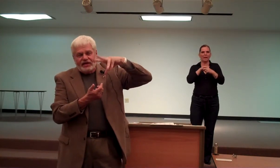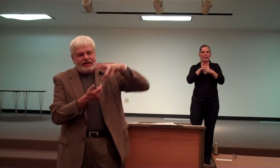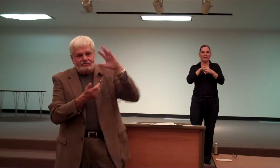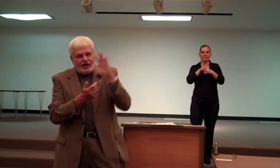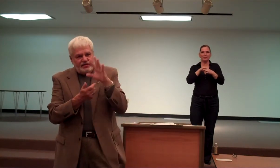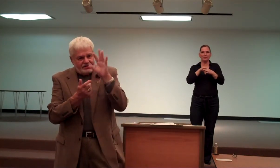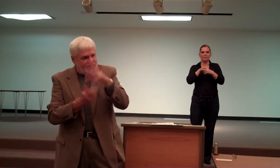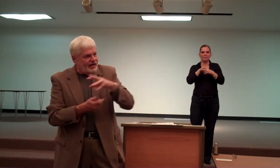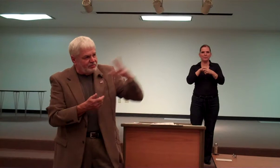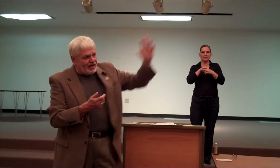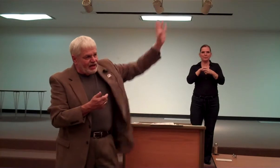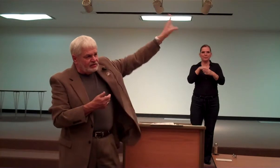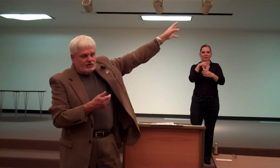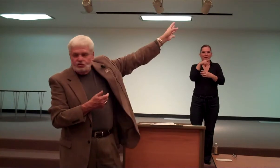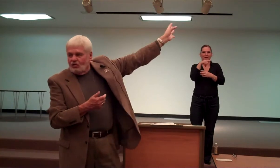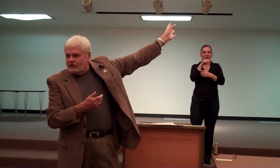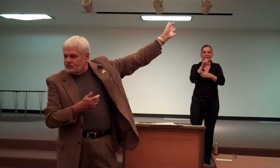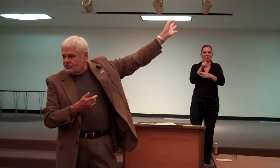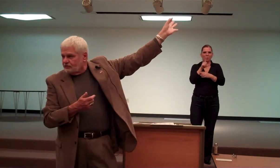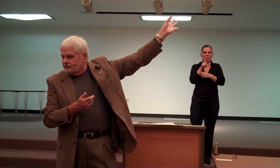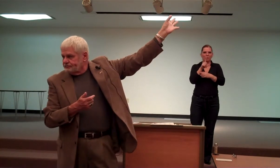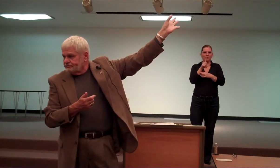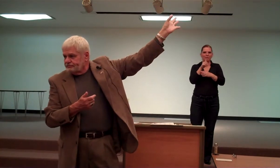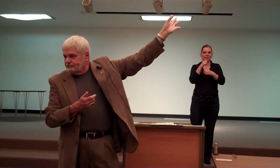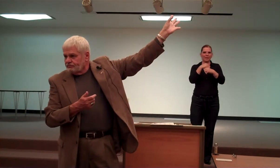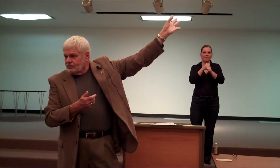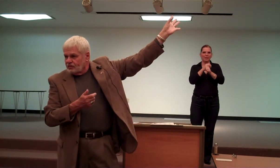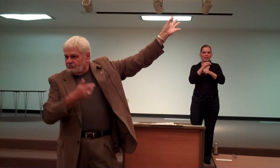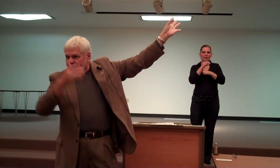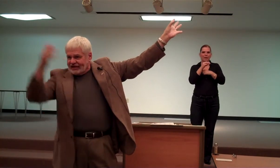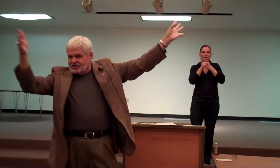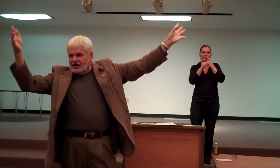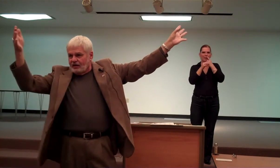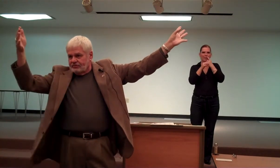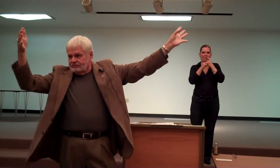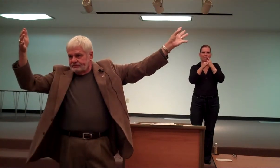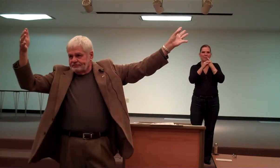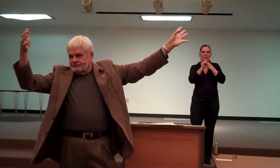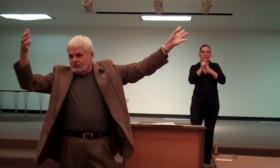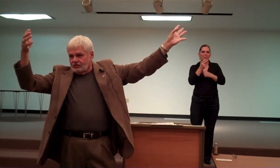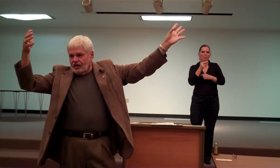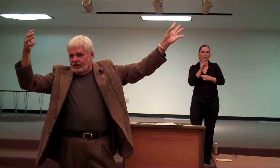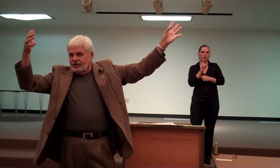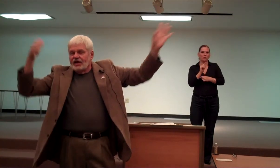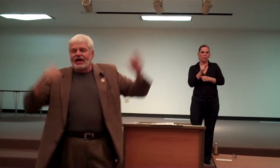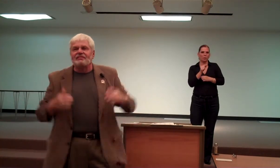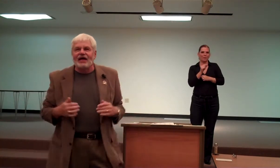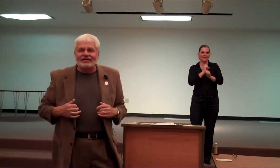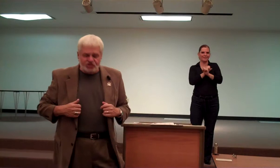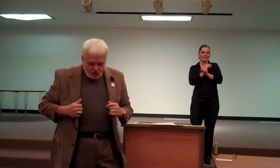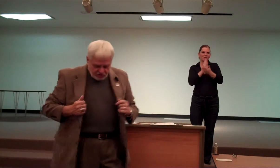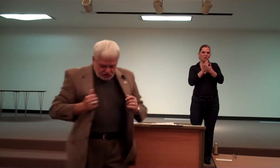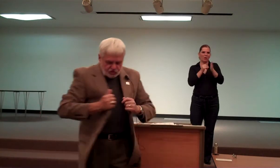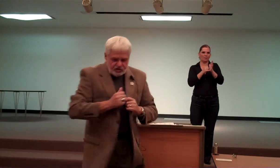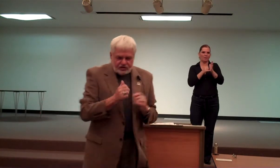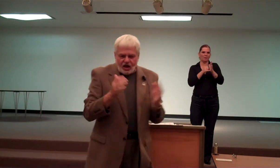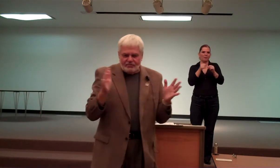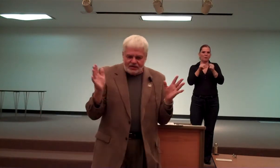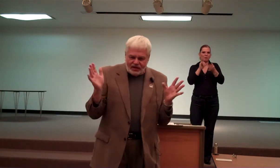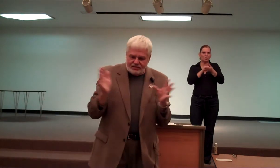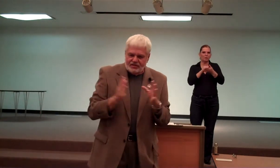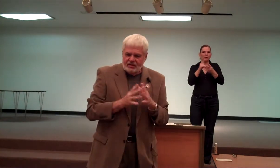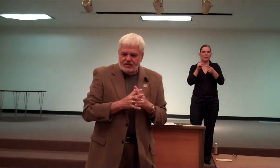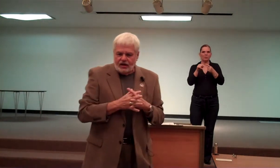pool created by the dam at New Martinsville. Backs it up. Okay? And that's so that you